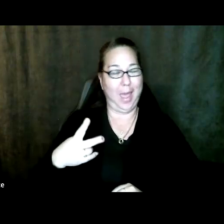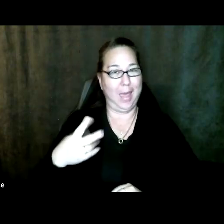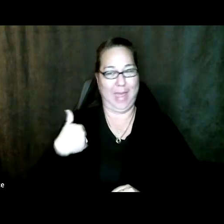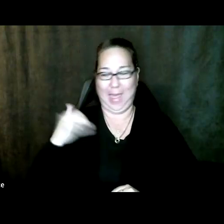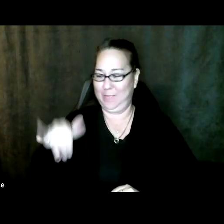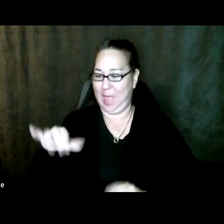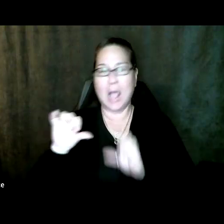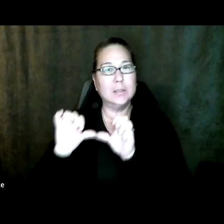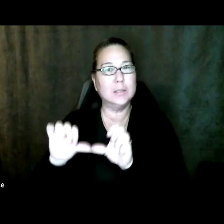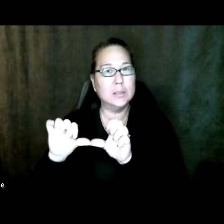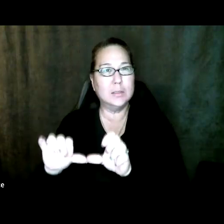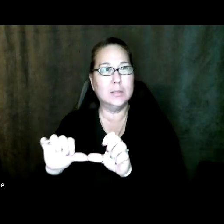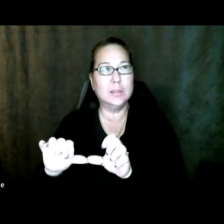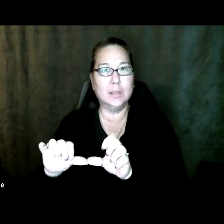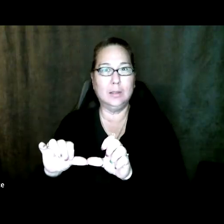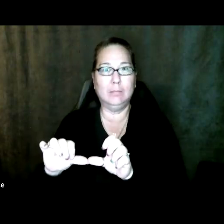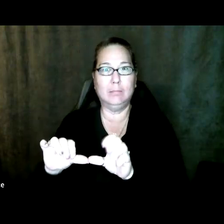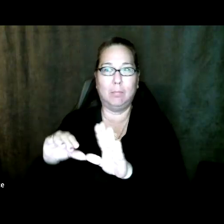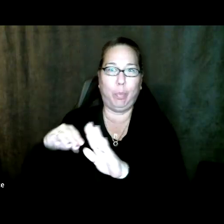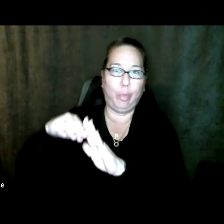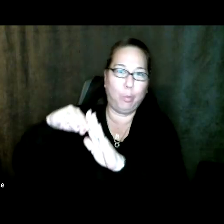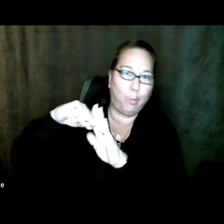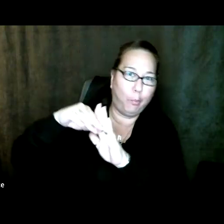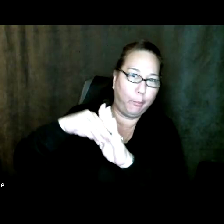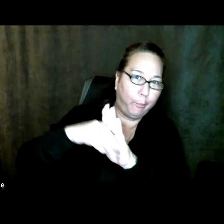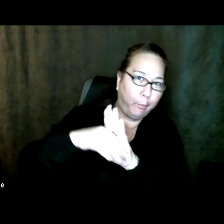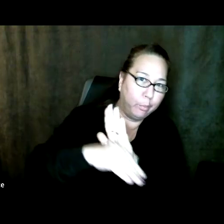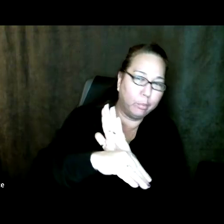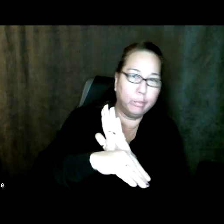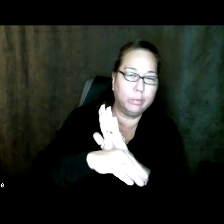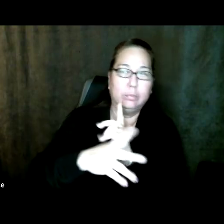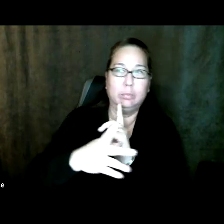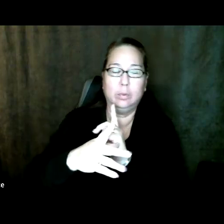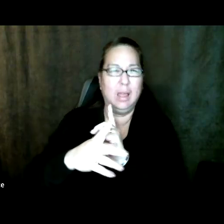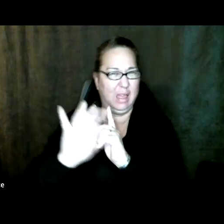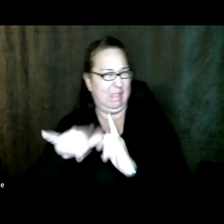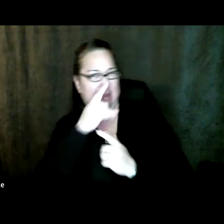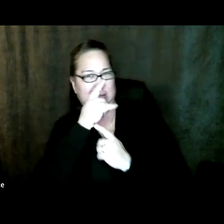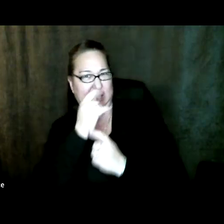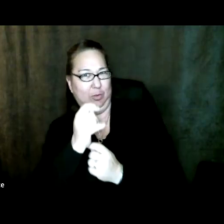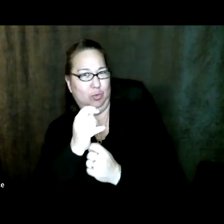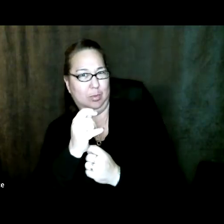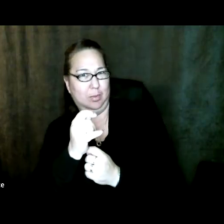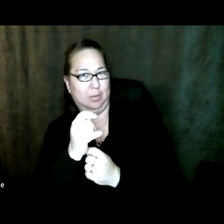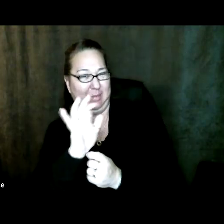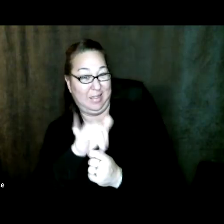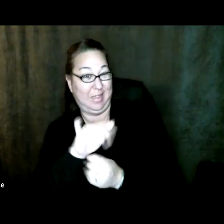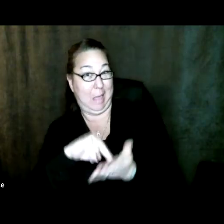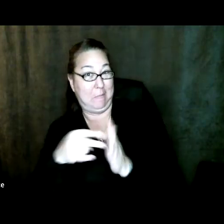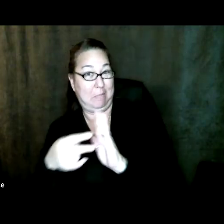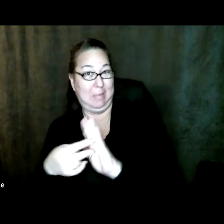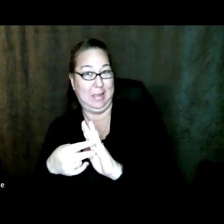like going downward or that consistent negative trend, which is interesting because that's telling me that 7 out of those